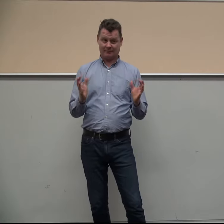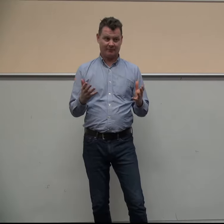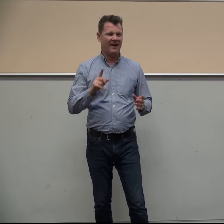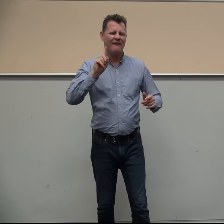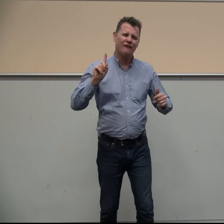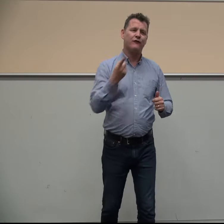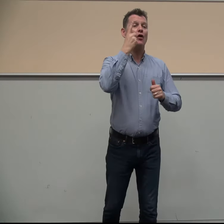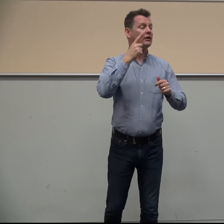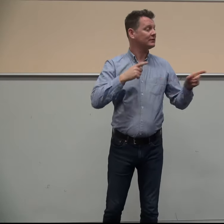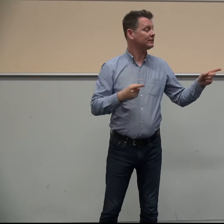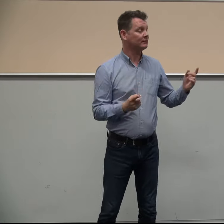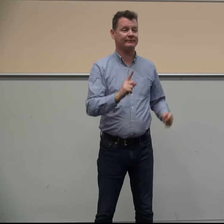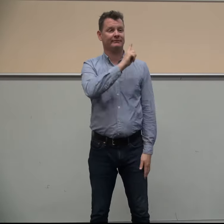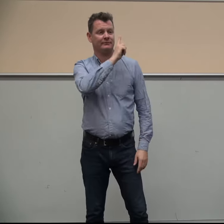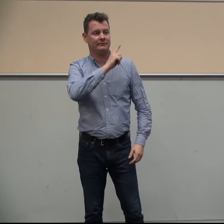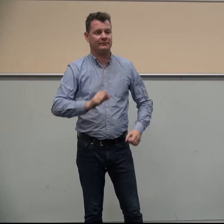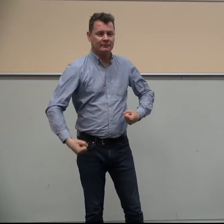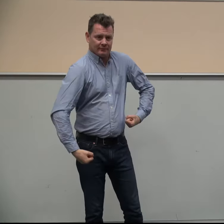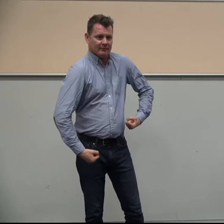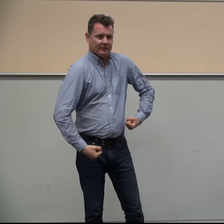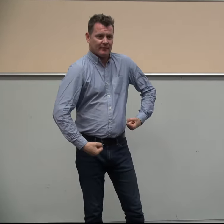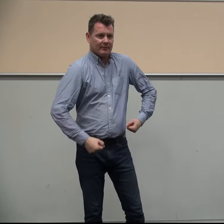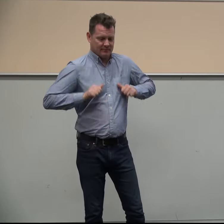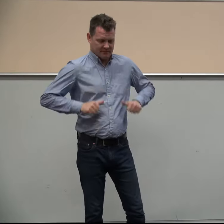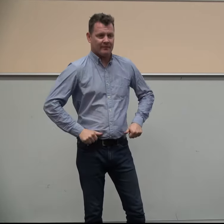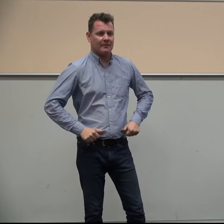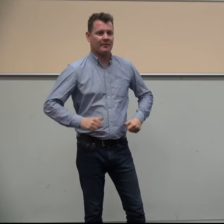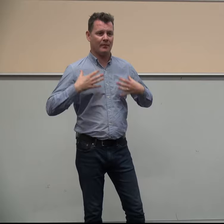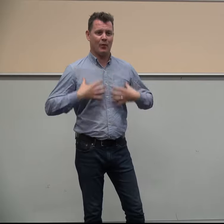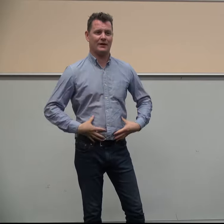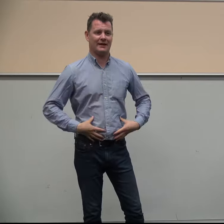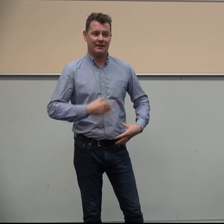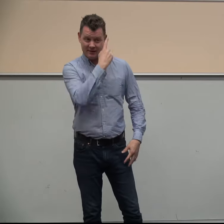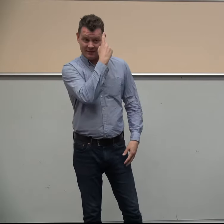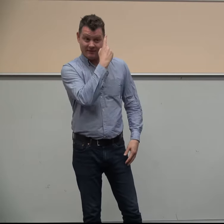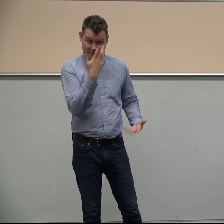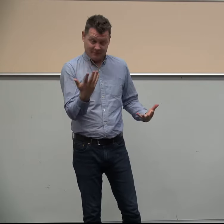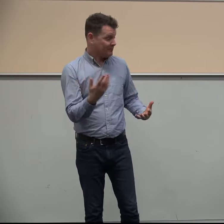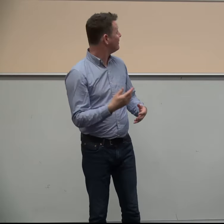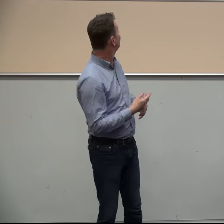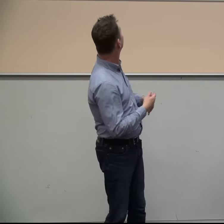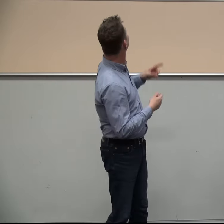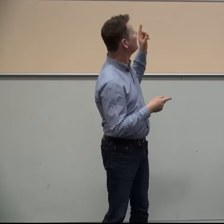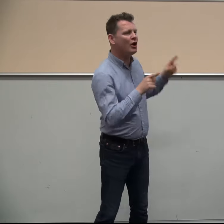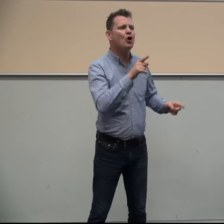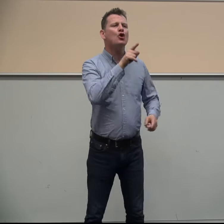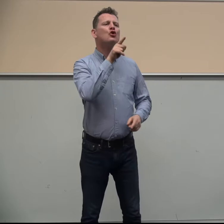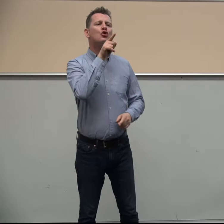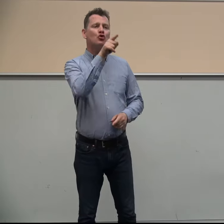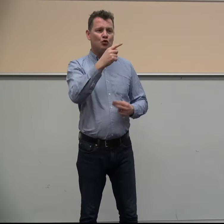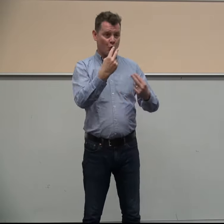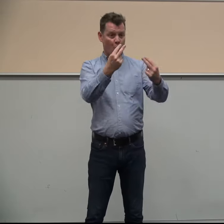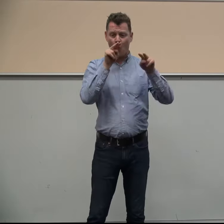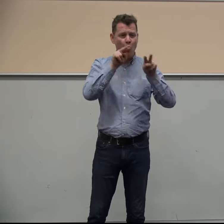body. And by looking at a body, you can, you as the audience, understand a certain amount of things.